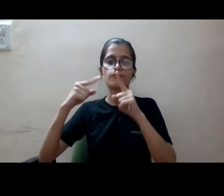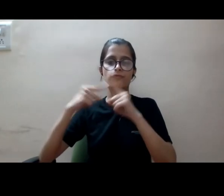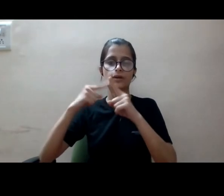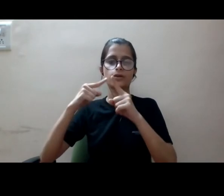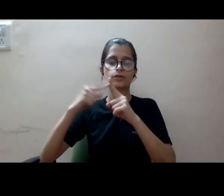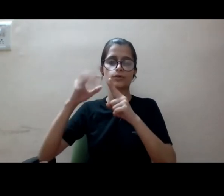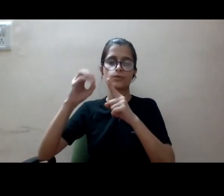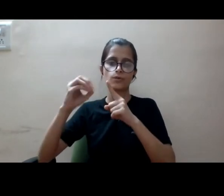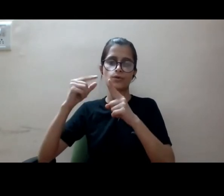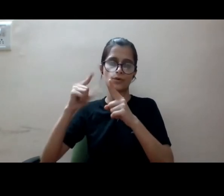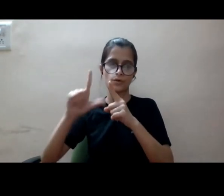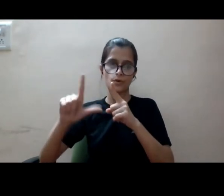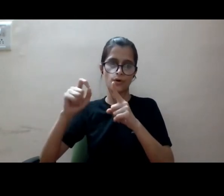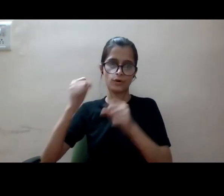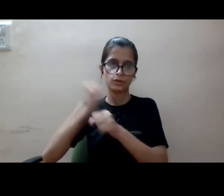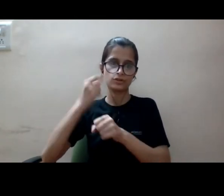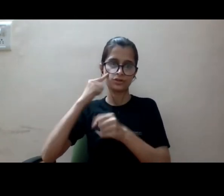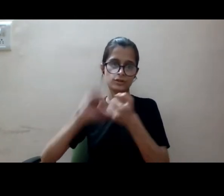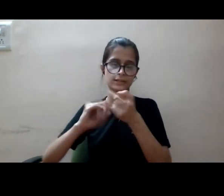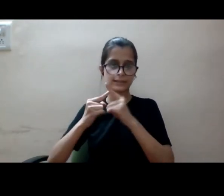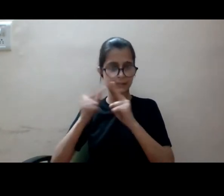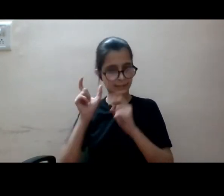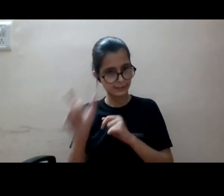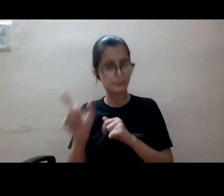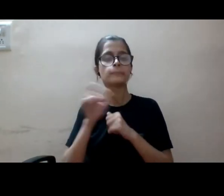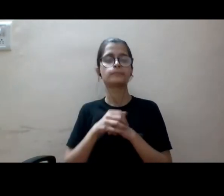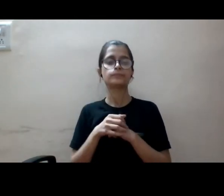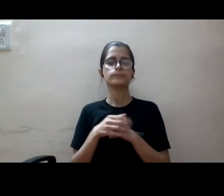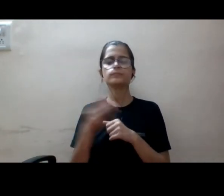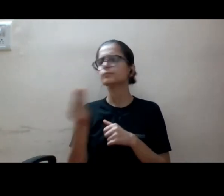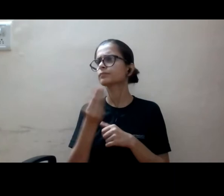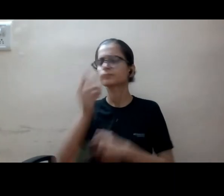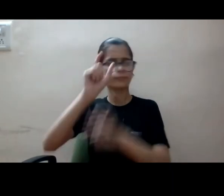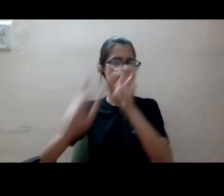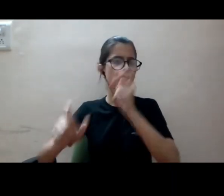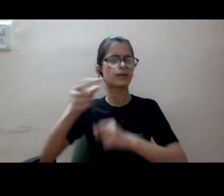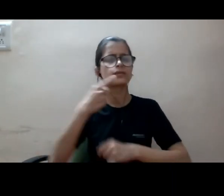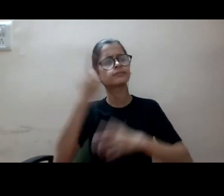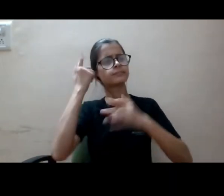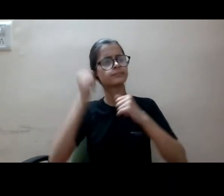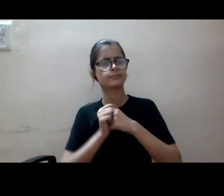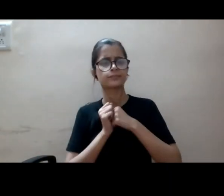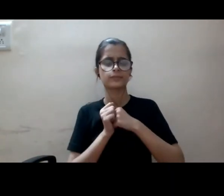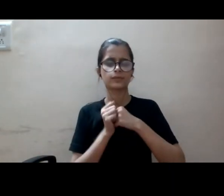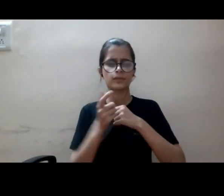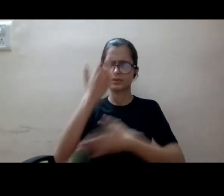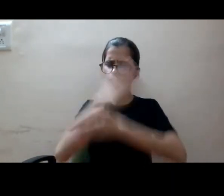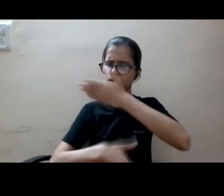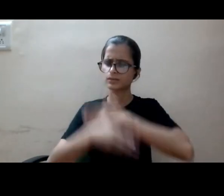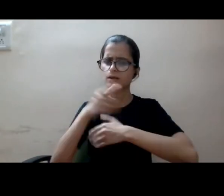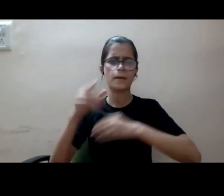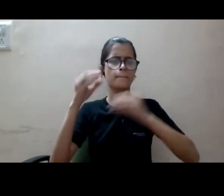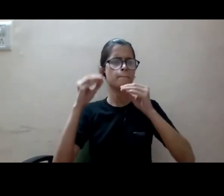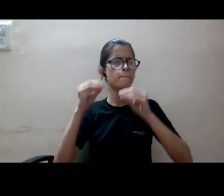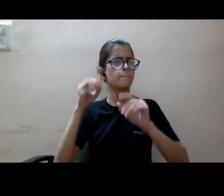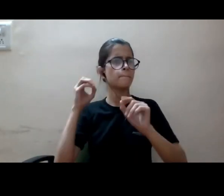And, you know, so I was lecturing to those people saying, well, why would disability be